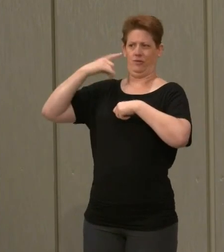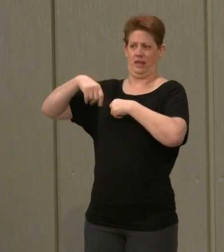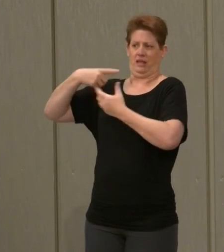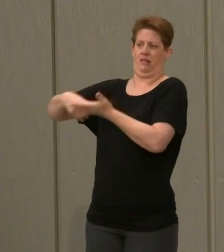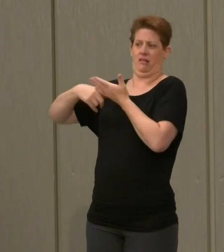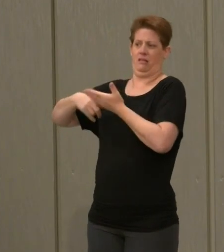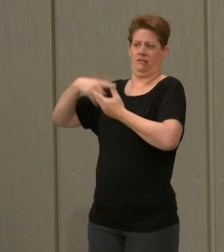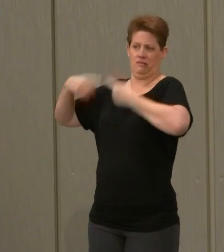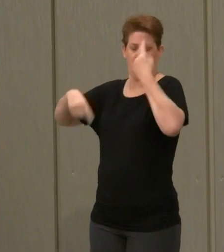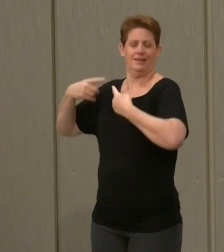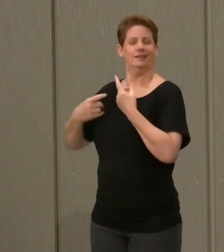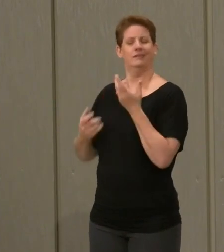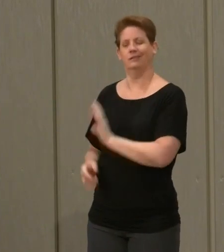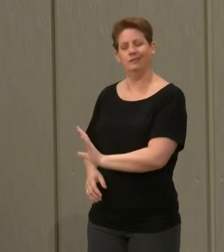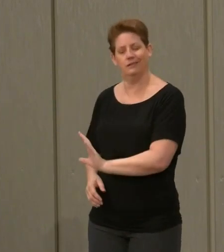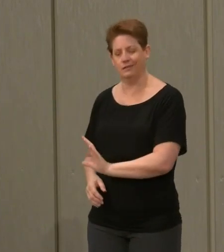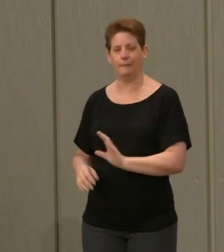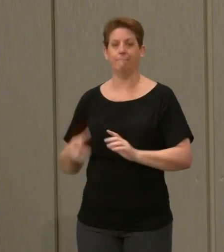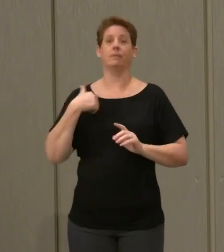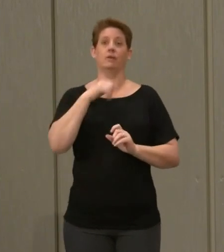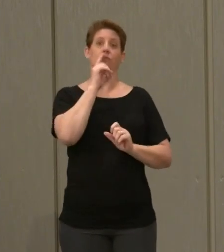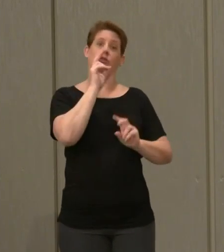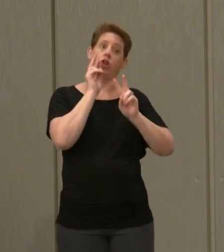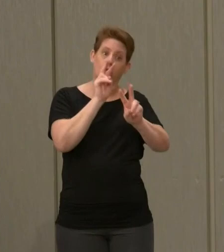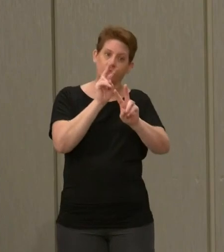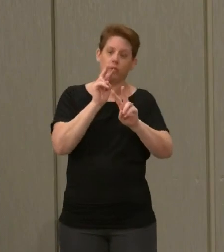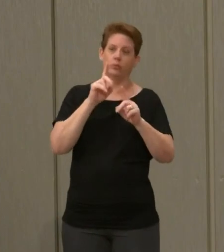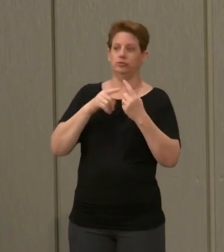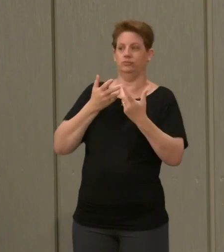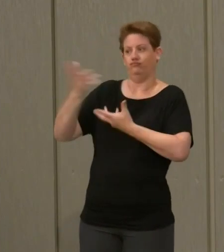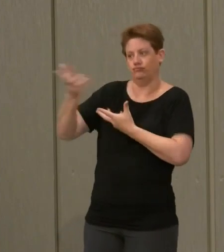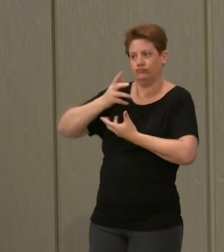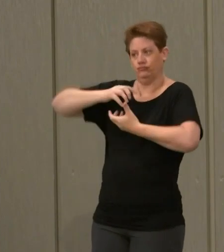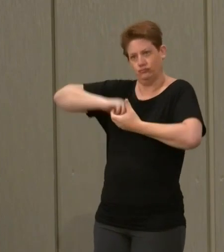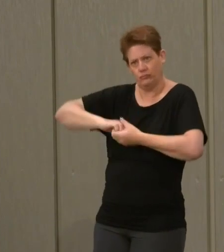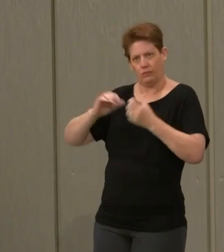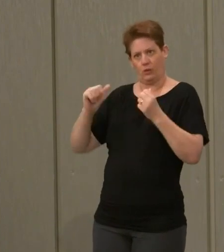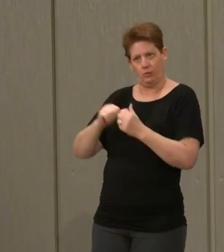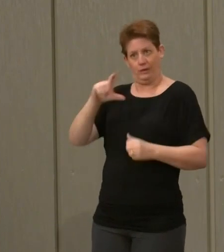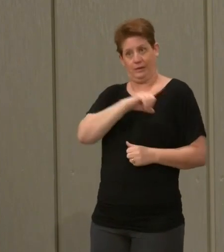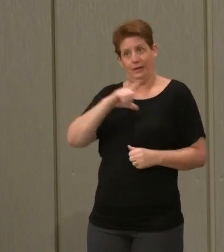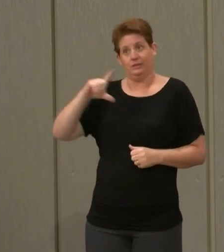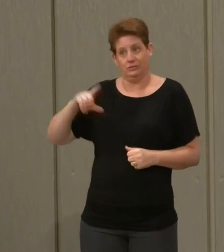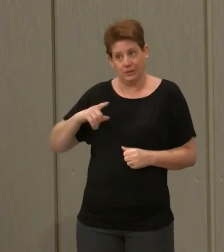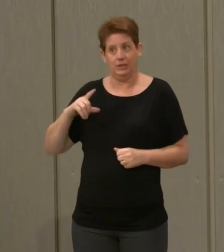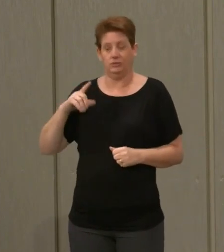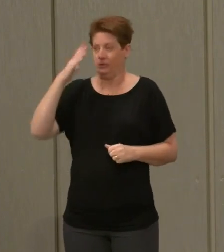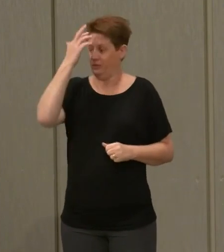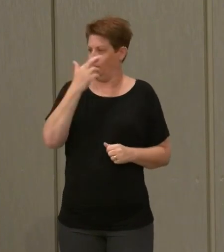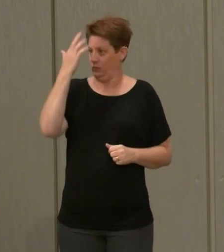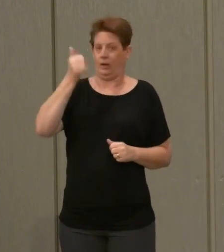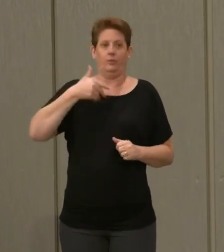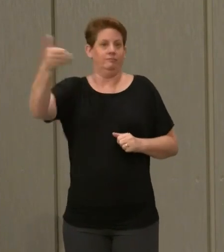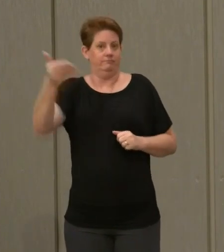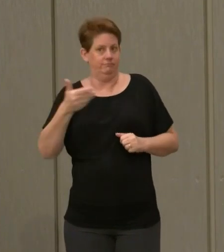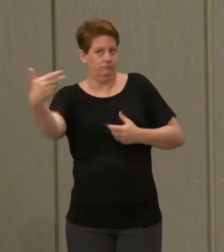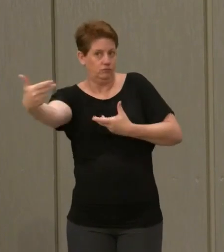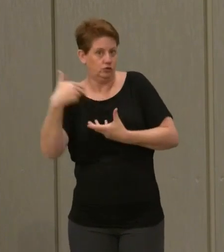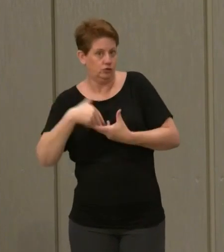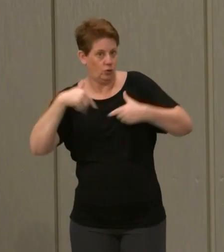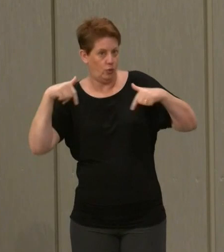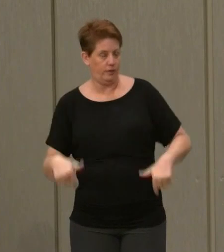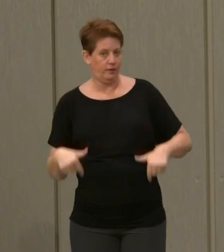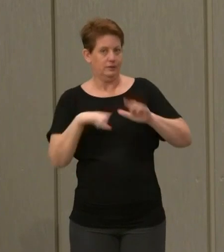What we're doing, we're looking forward very much to working with the legislature. That is why we've had them in this extraordinary group, Accelerate